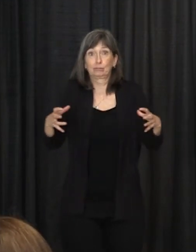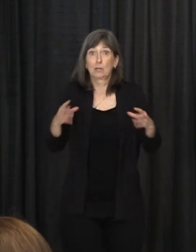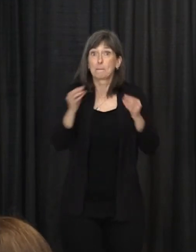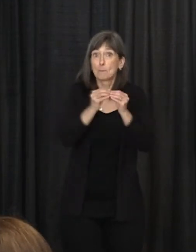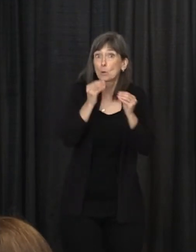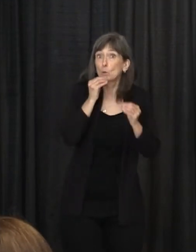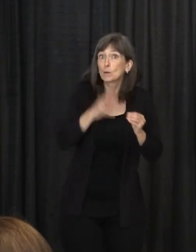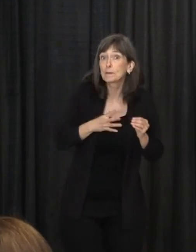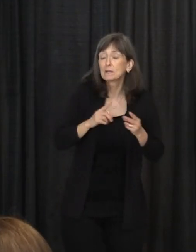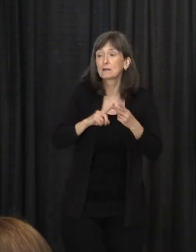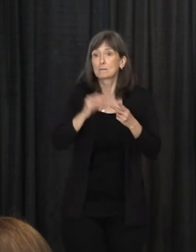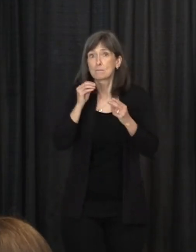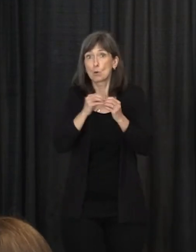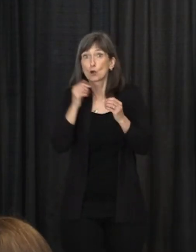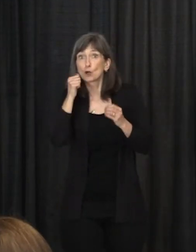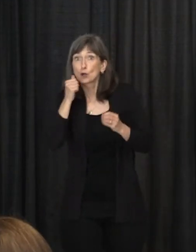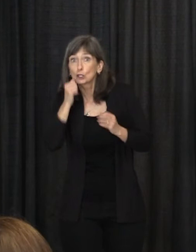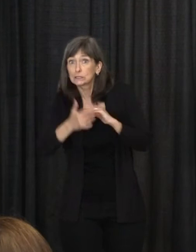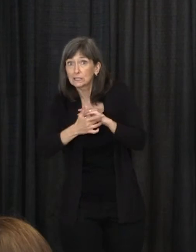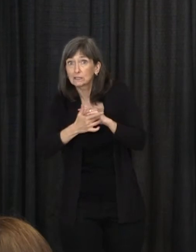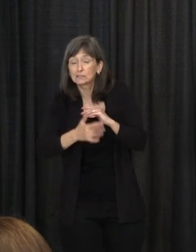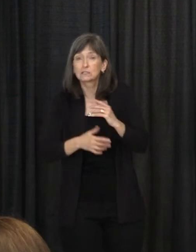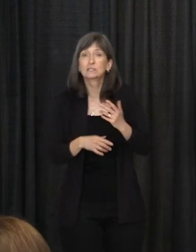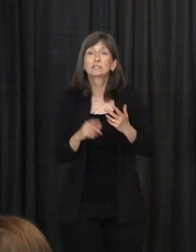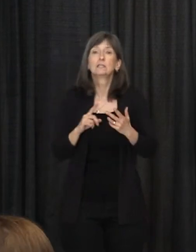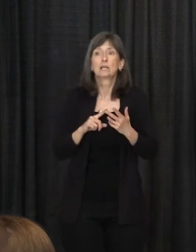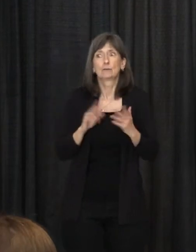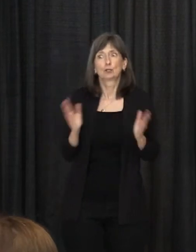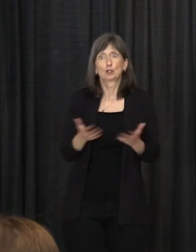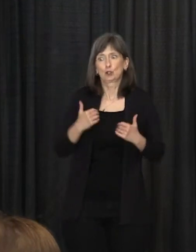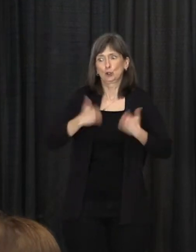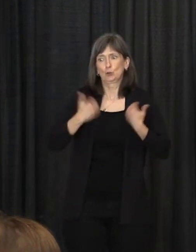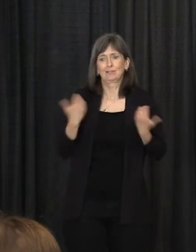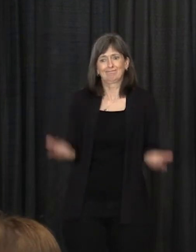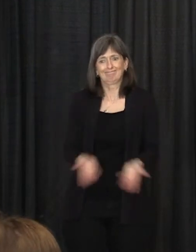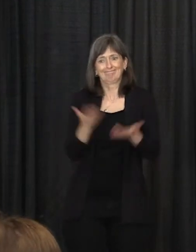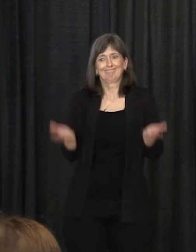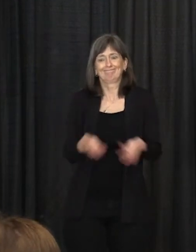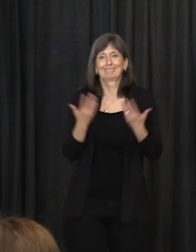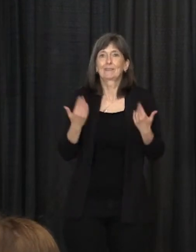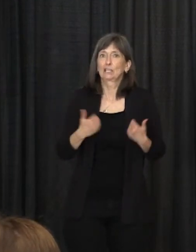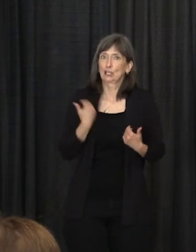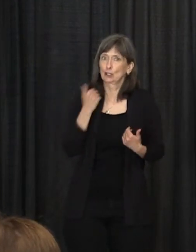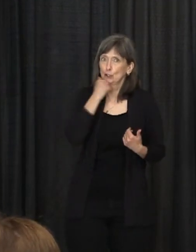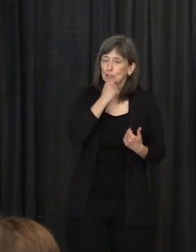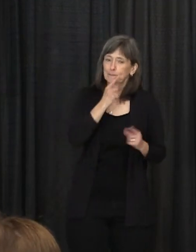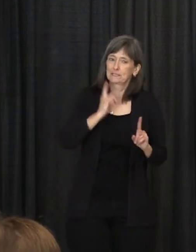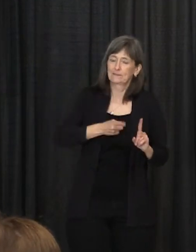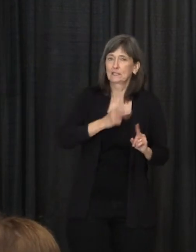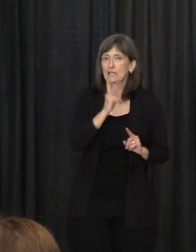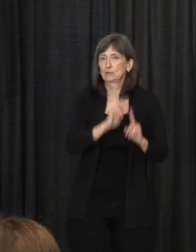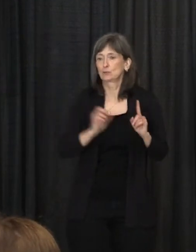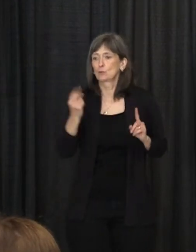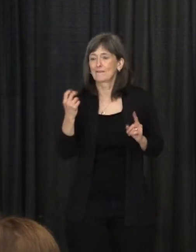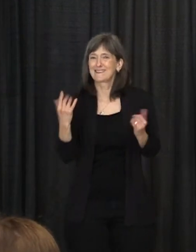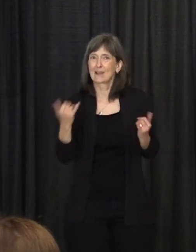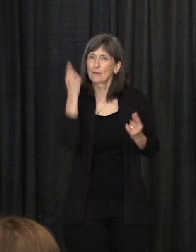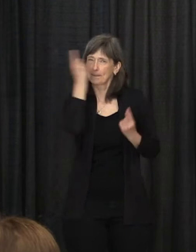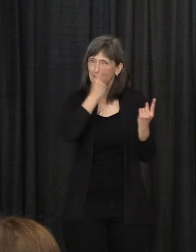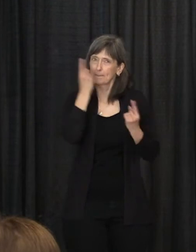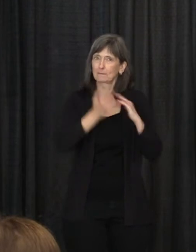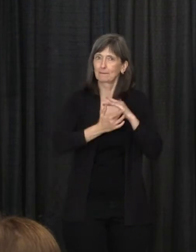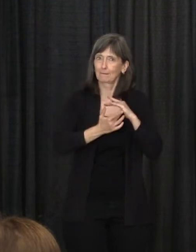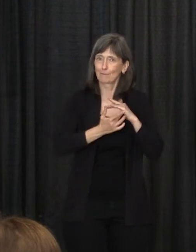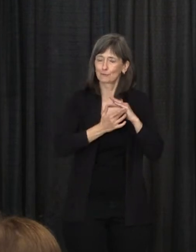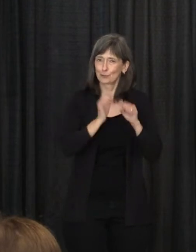in tech, more girls in technology, really encouraging our youth, our young girls in K to 12 to consider a career in